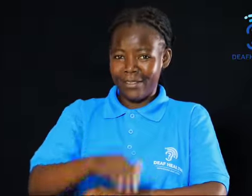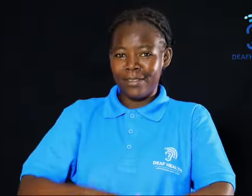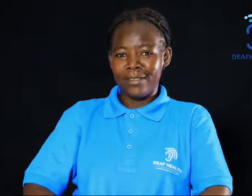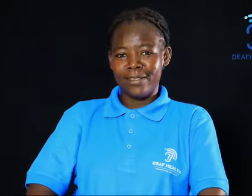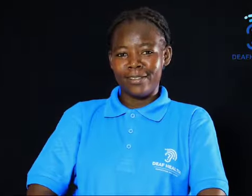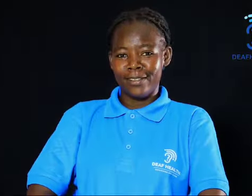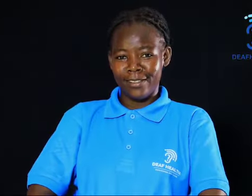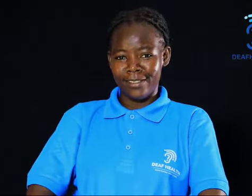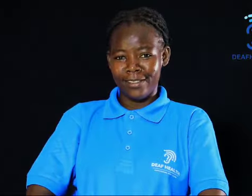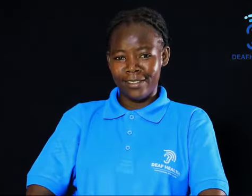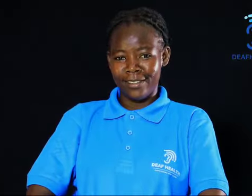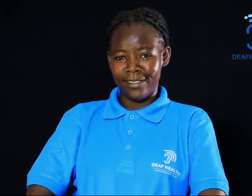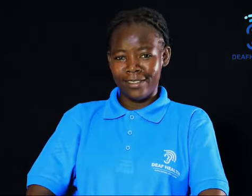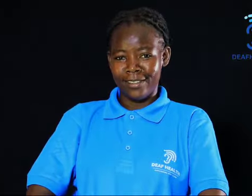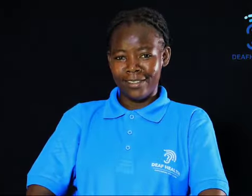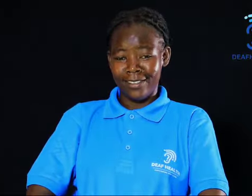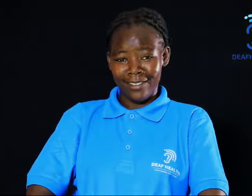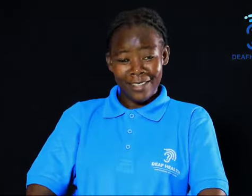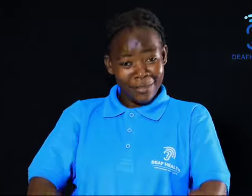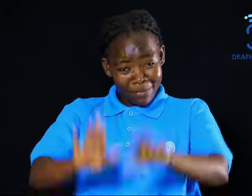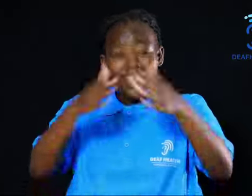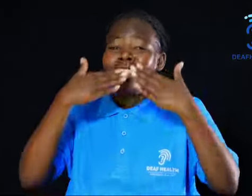Did you manage to get the last one? That was club.